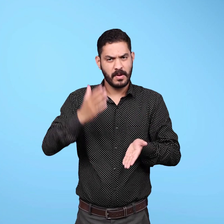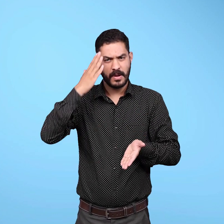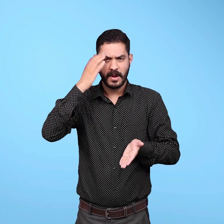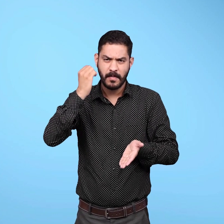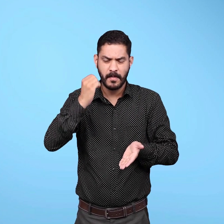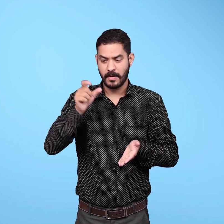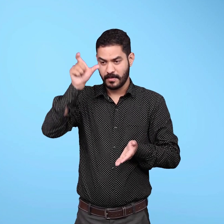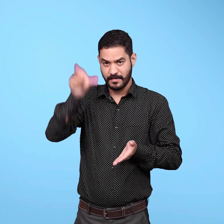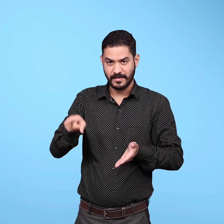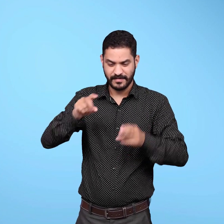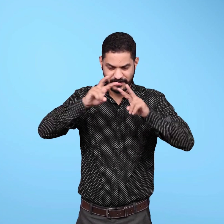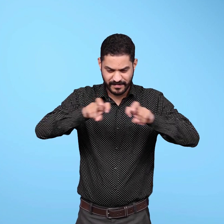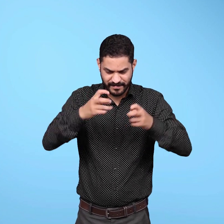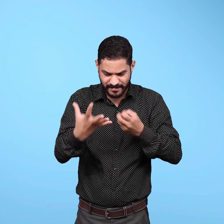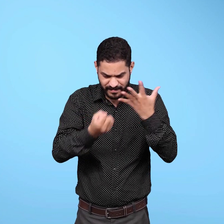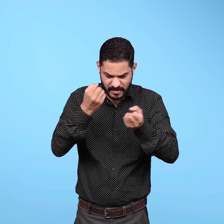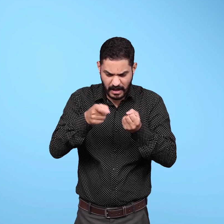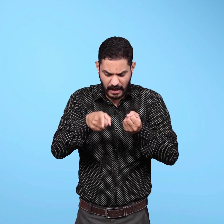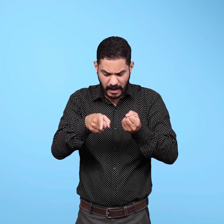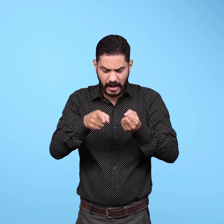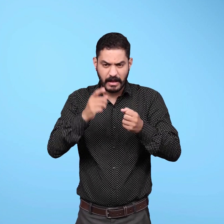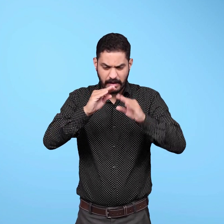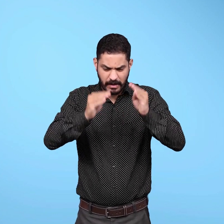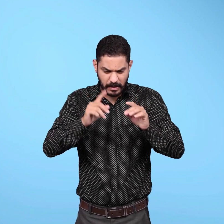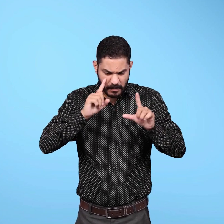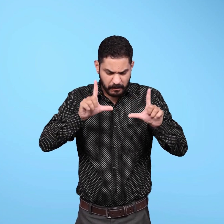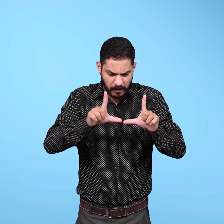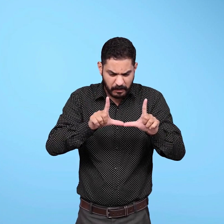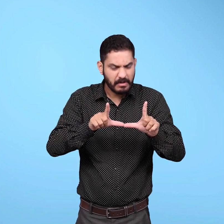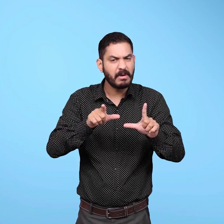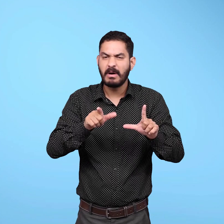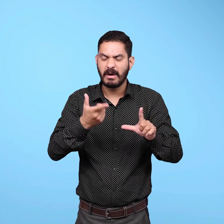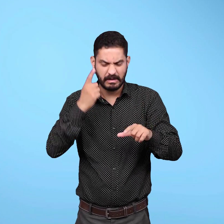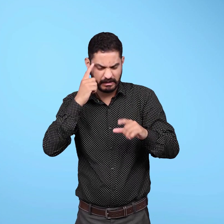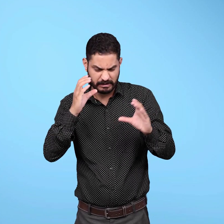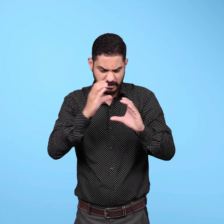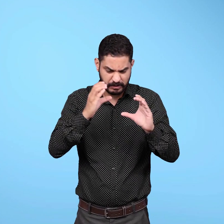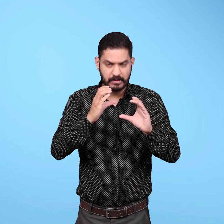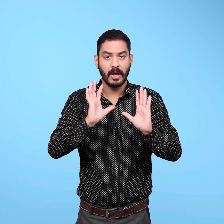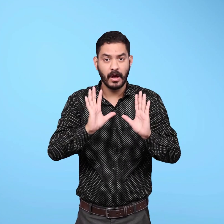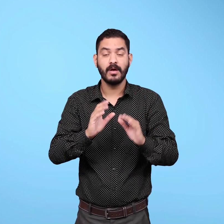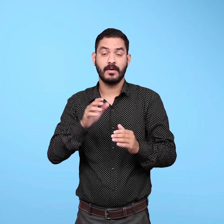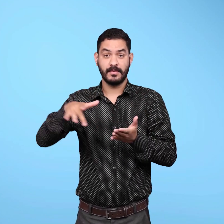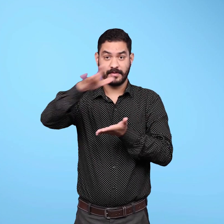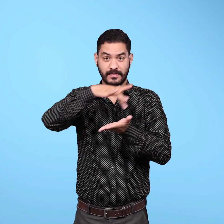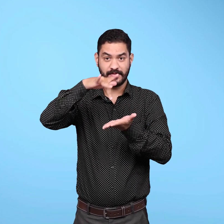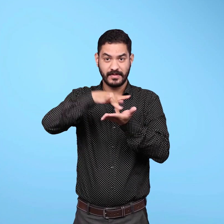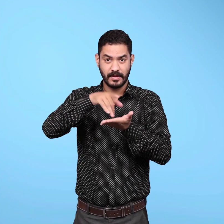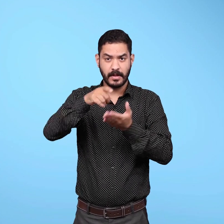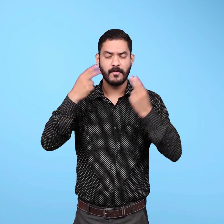that the manufacture of cloth was important. There were famous centers such as Varanasi in the north and